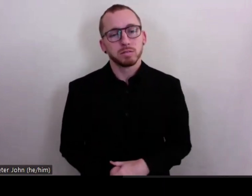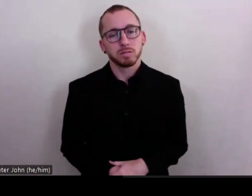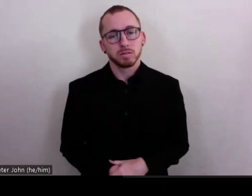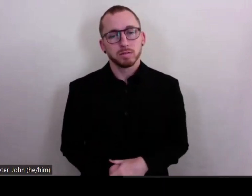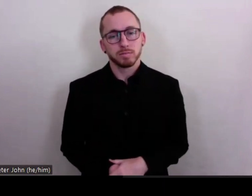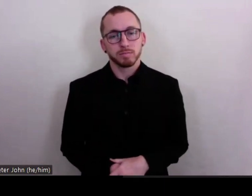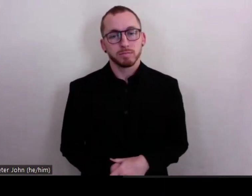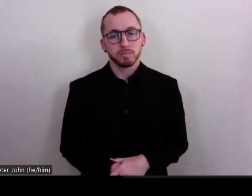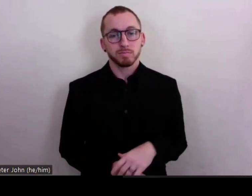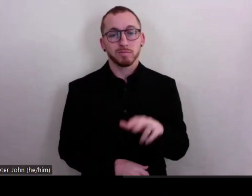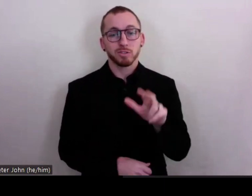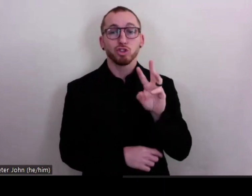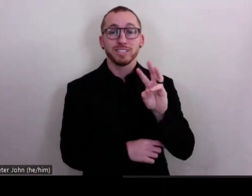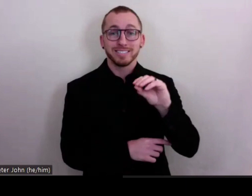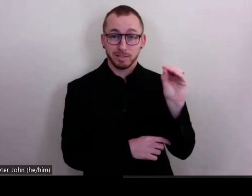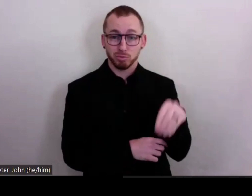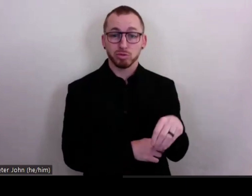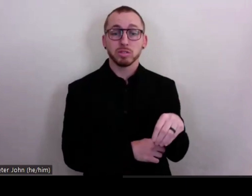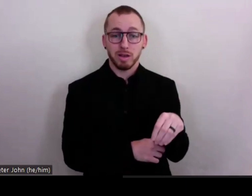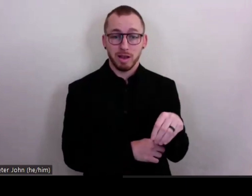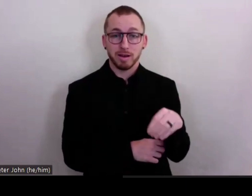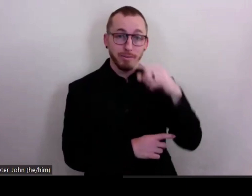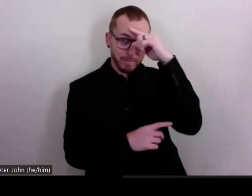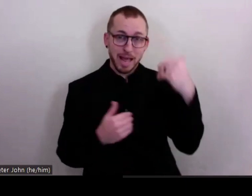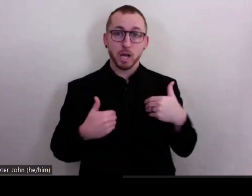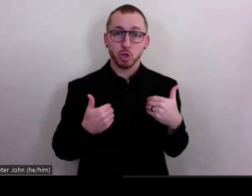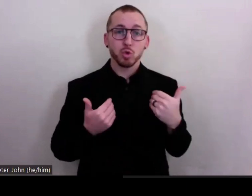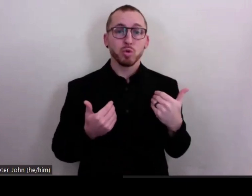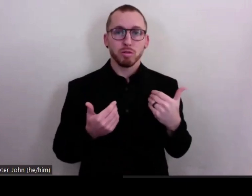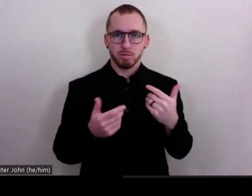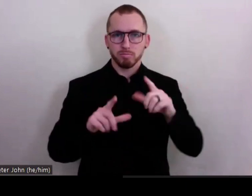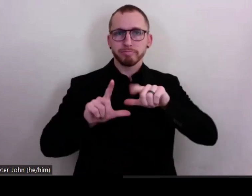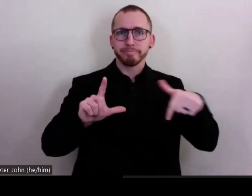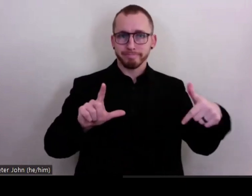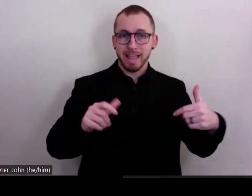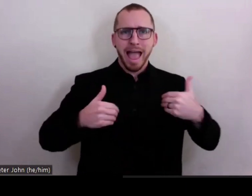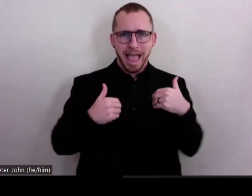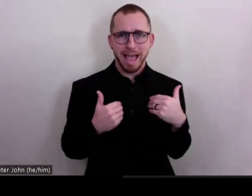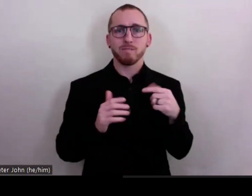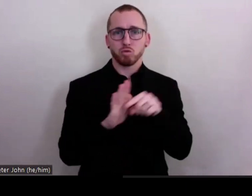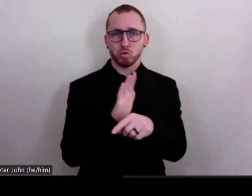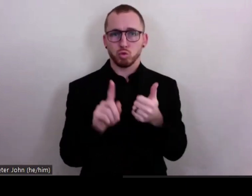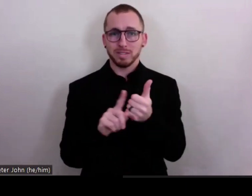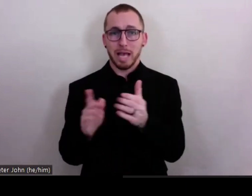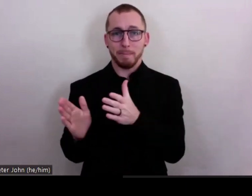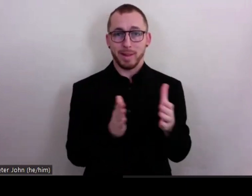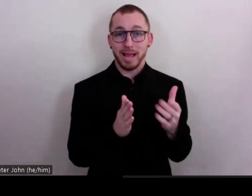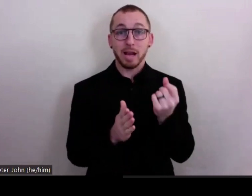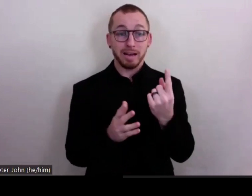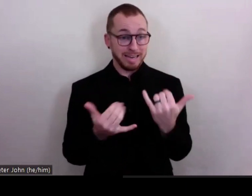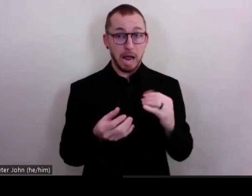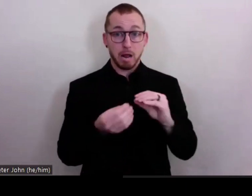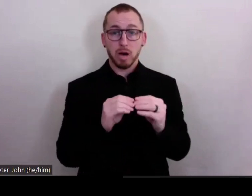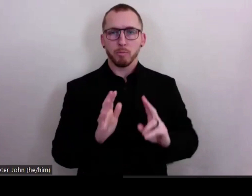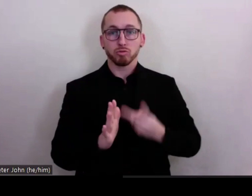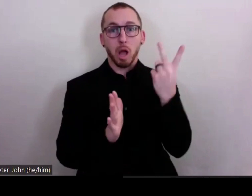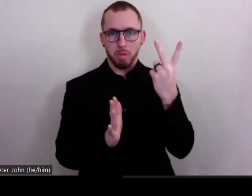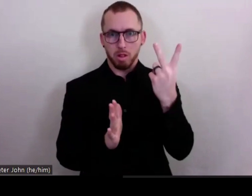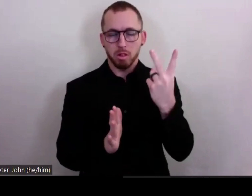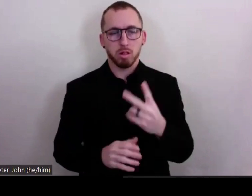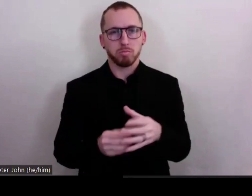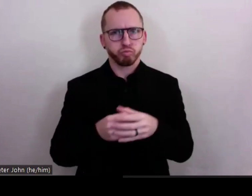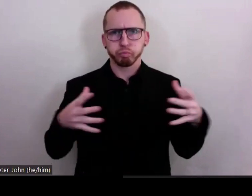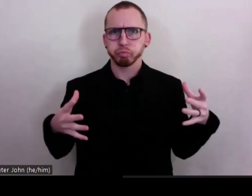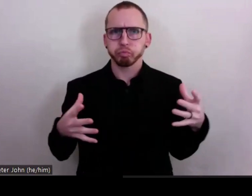suicide plan, and that number doubled since 2015. And then 27% of Black